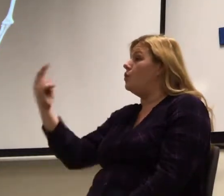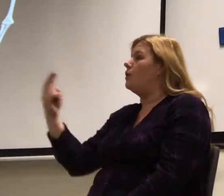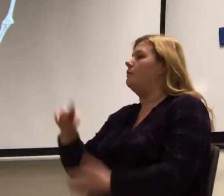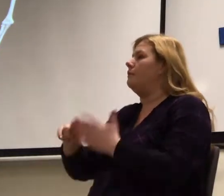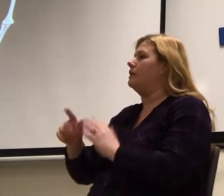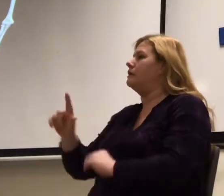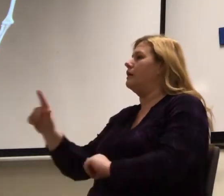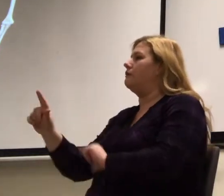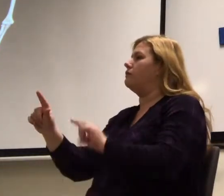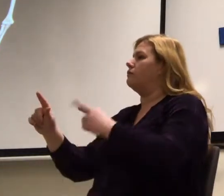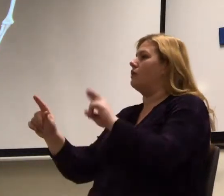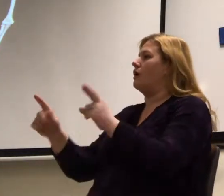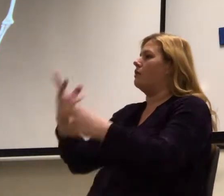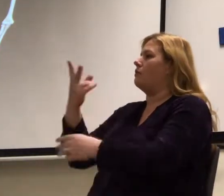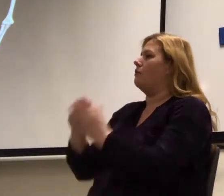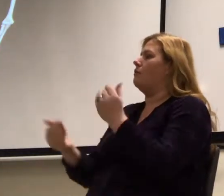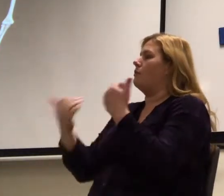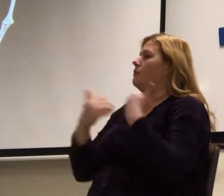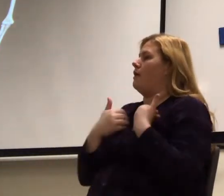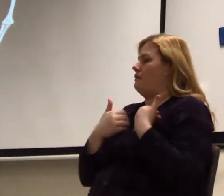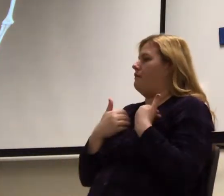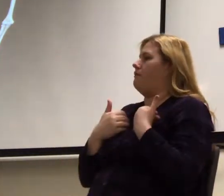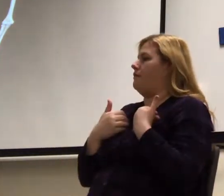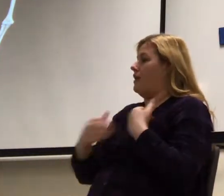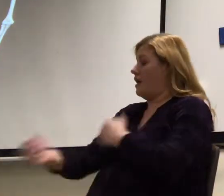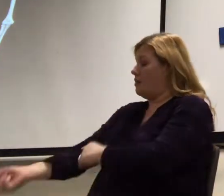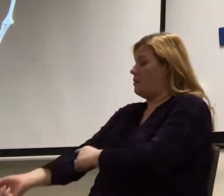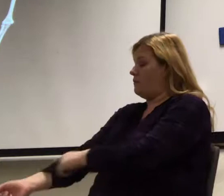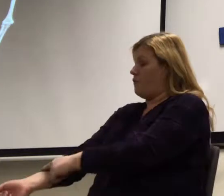And the bones of the forearm,